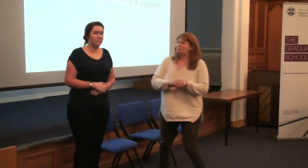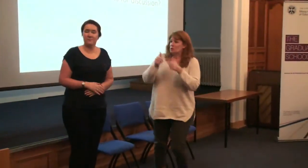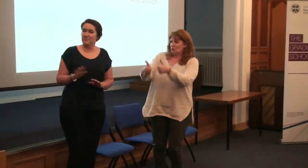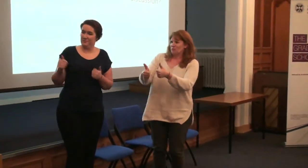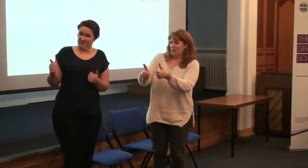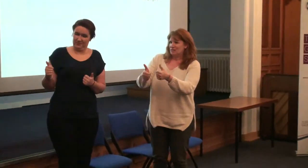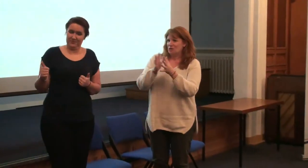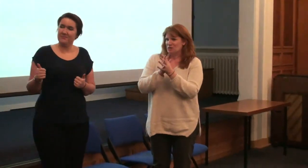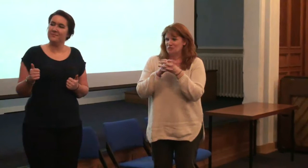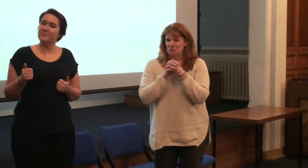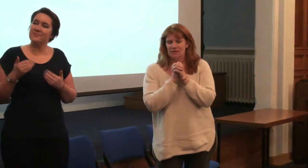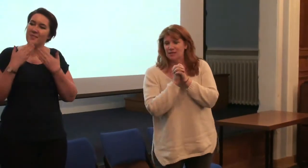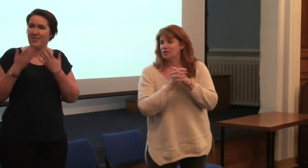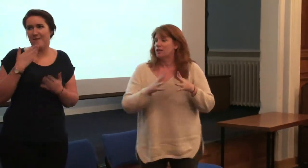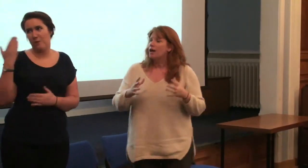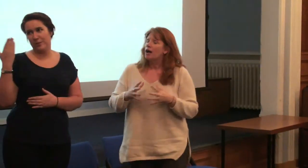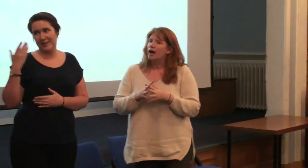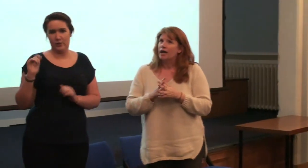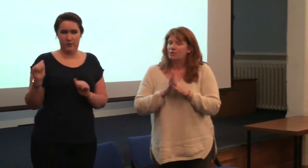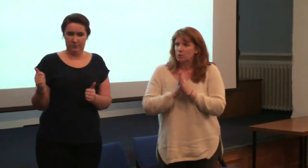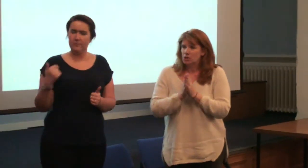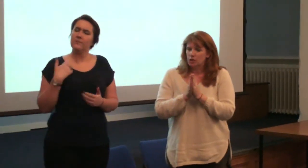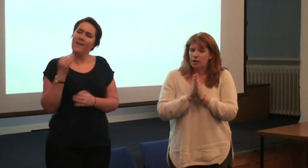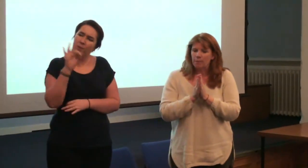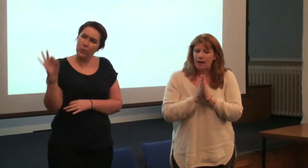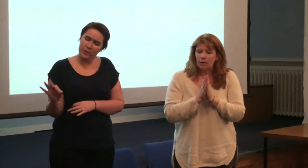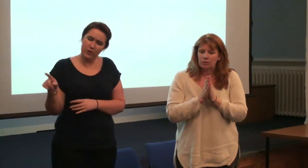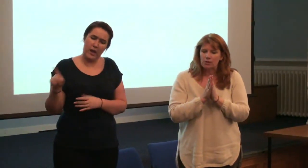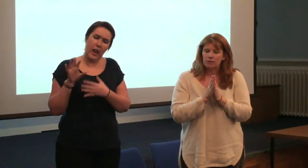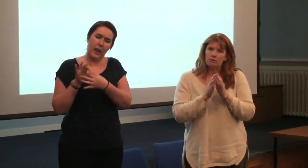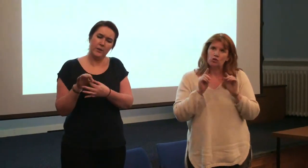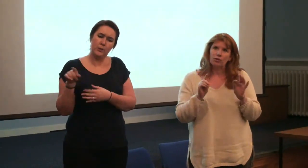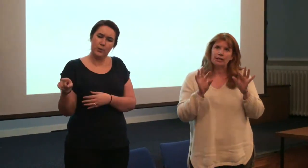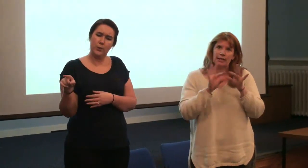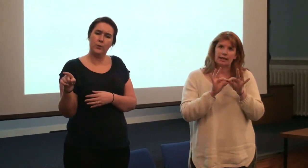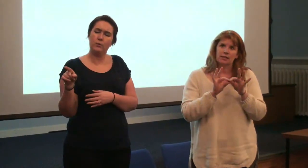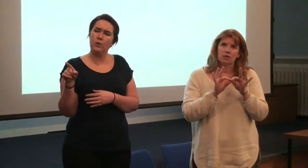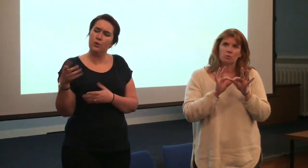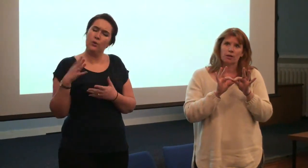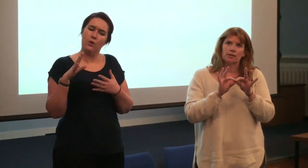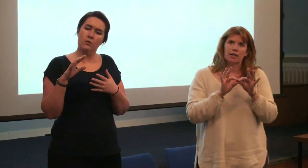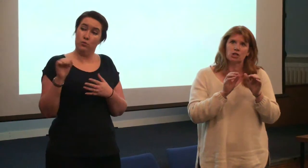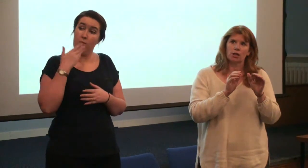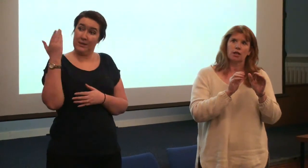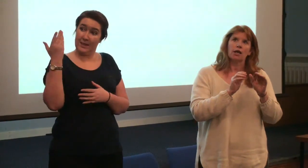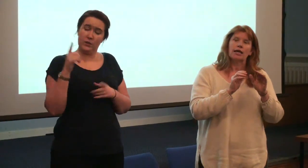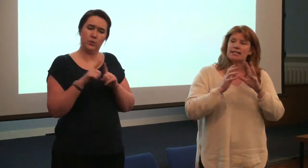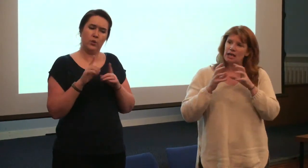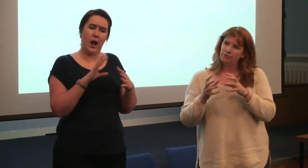So thanks very much for your presentation. I have a question about, you've connected in your presentation